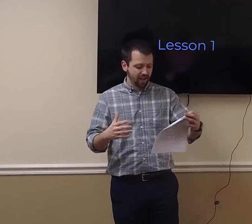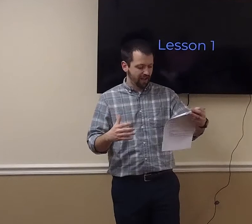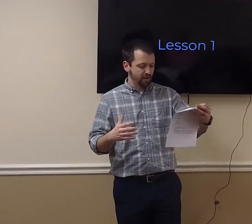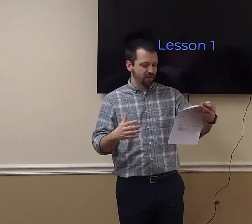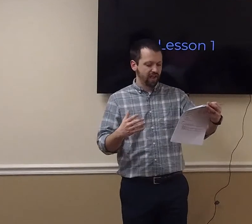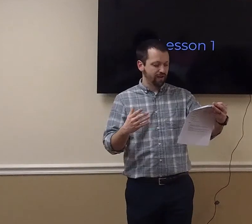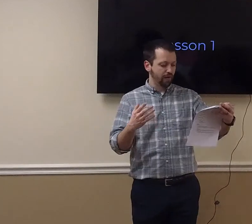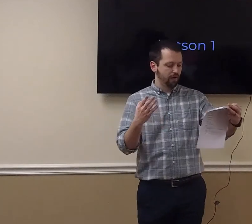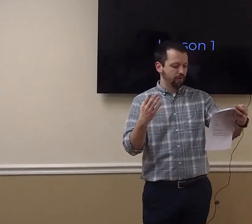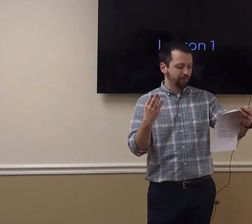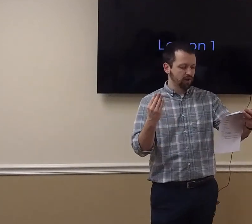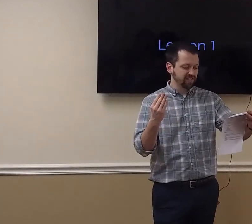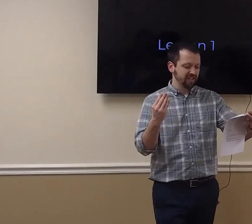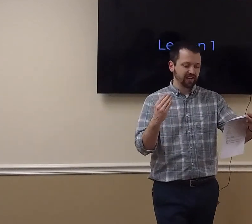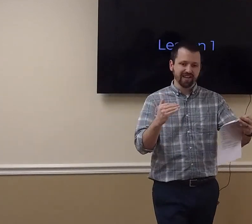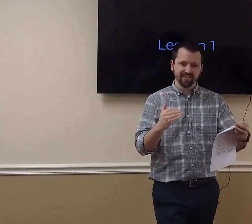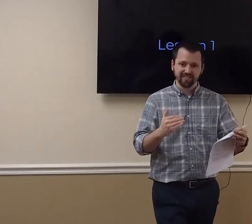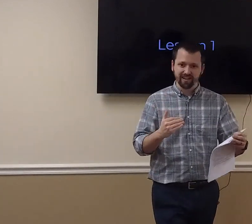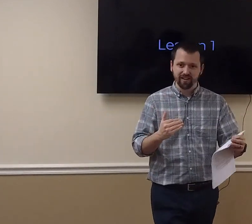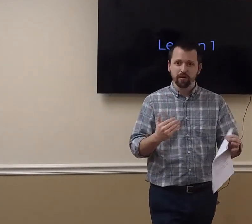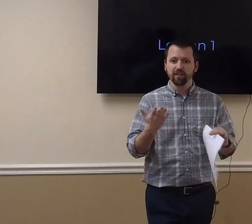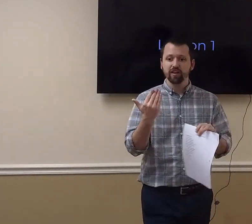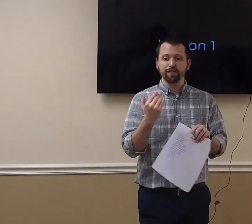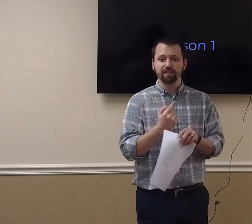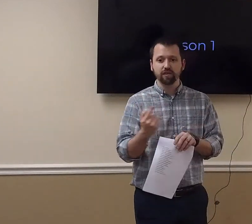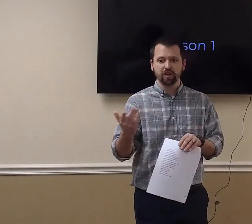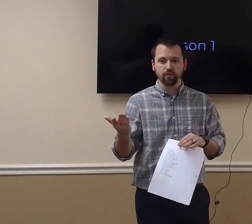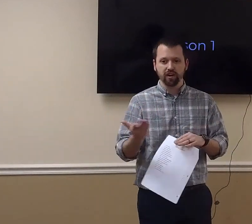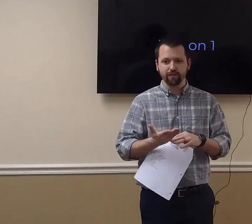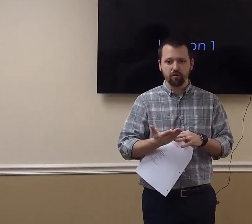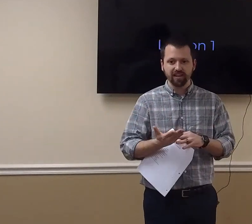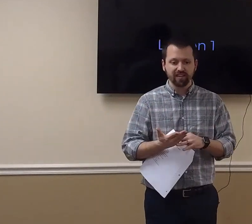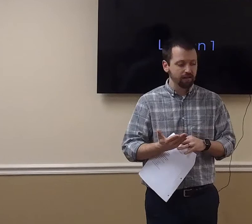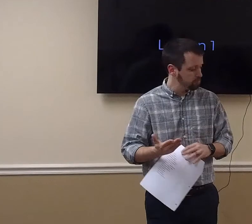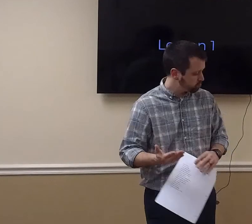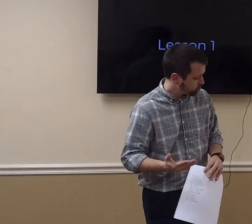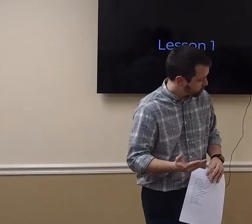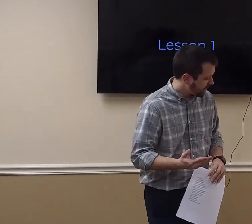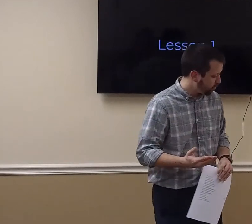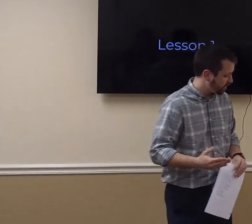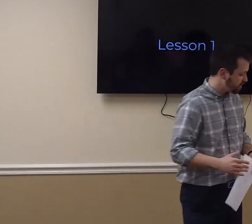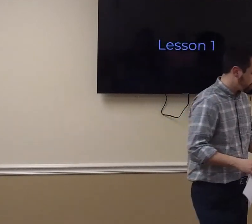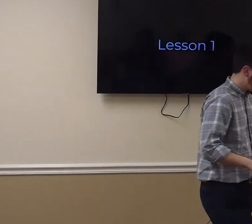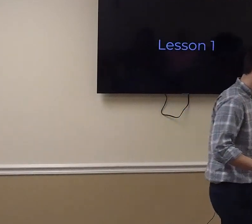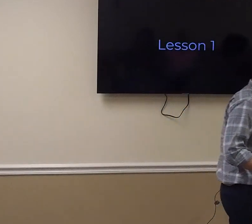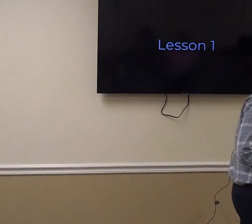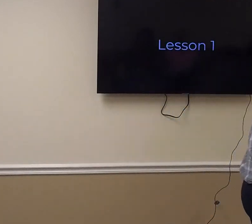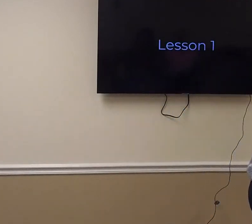I know I only have 14 lessons there, but it's going to be 15 weeks, and we're going to have a break in there. I would tell you the break, but my phone is being